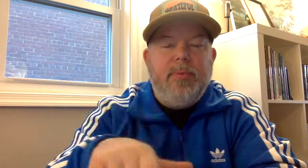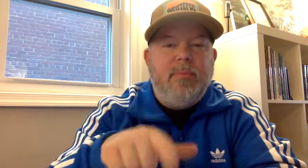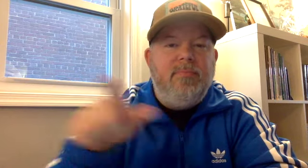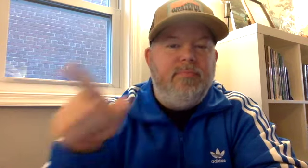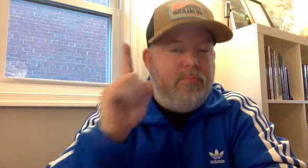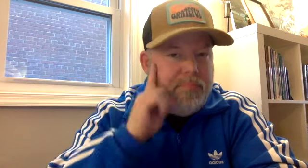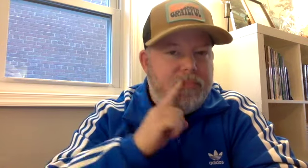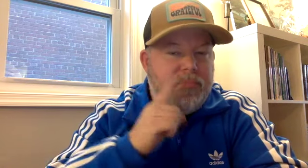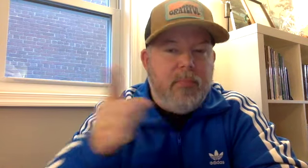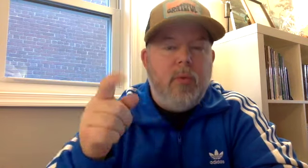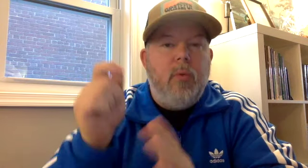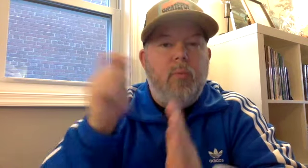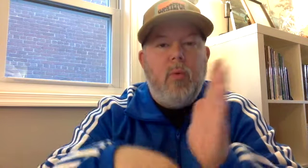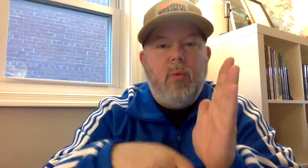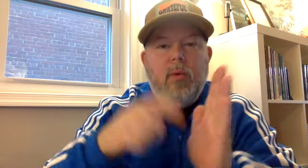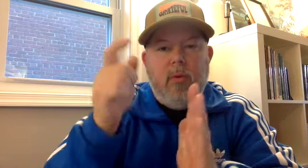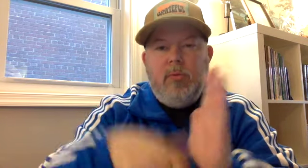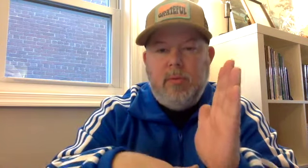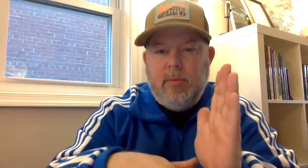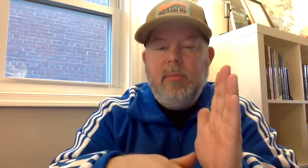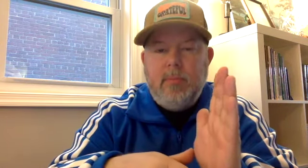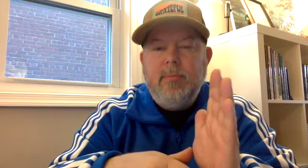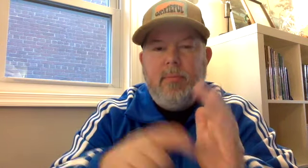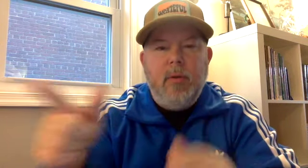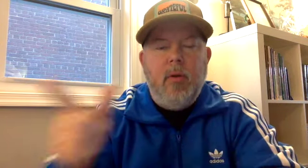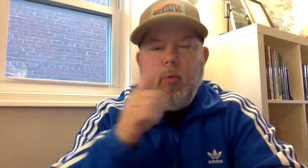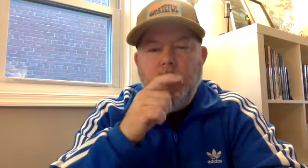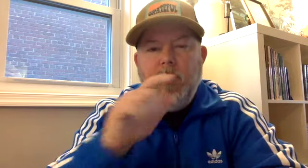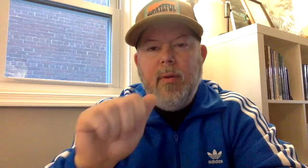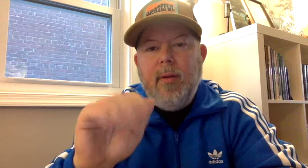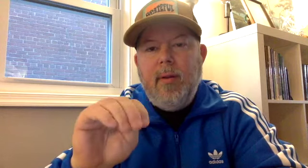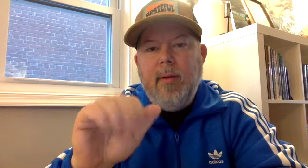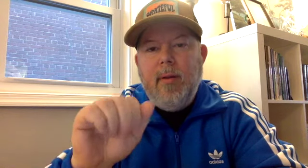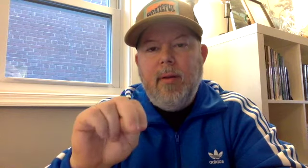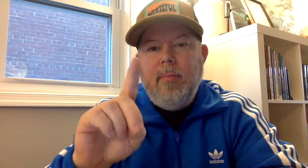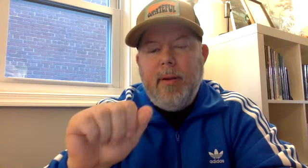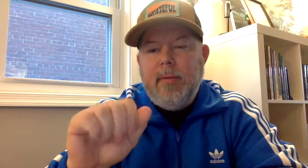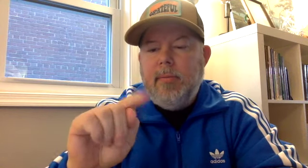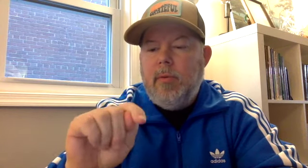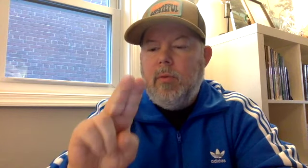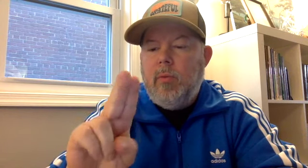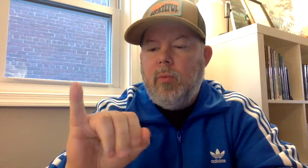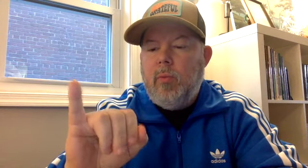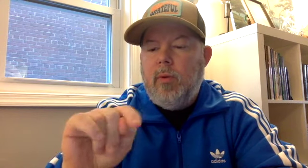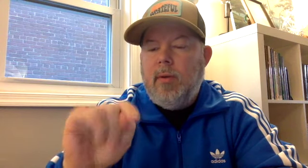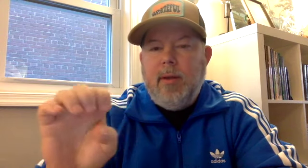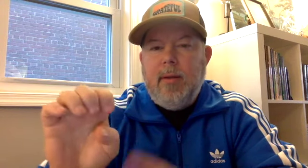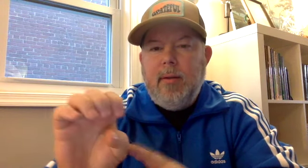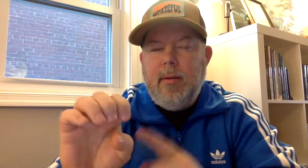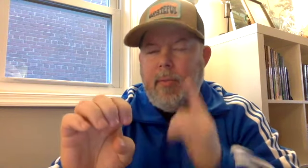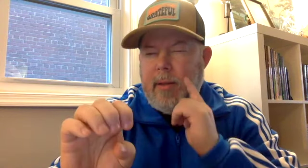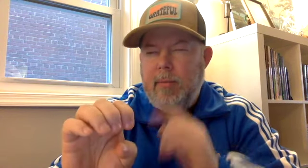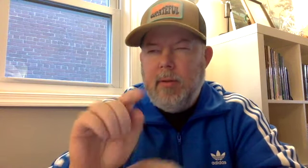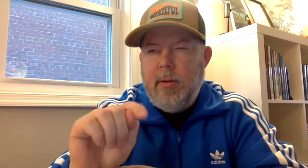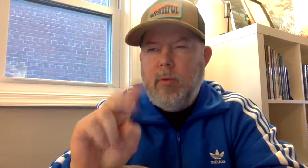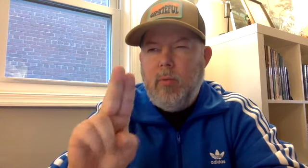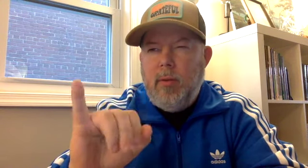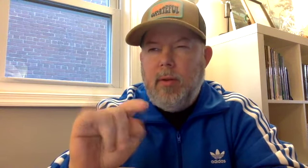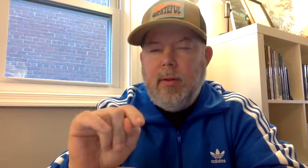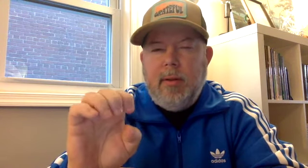Aero Trainer. We're supported on a cushion of air for maximum muscle activity. 4 exercises in less than 5 minutes is all you need. Stretch